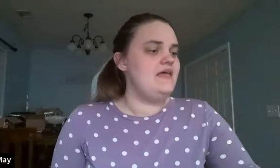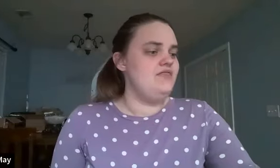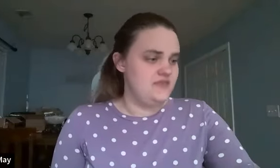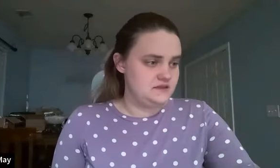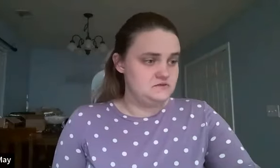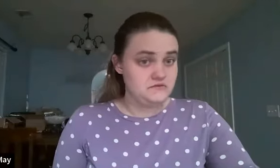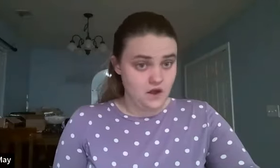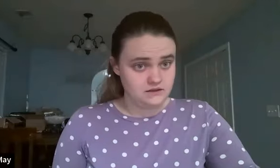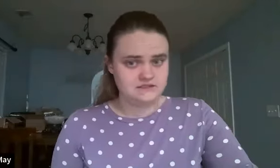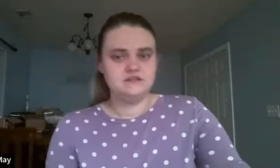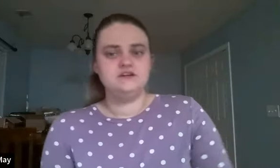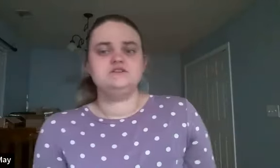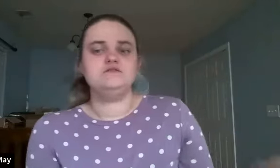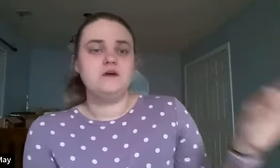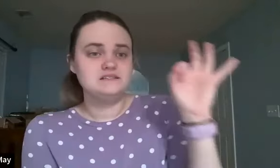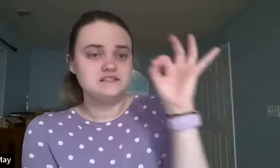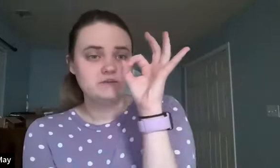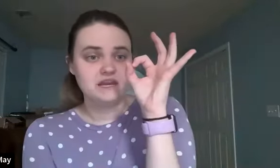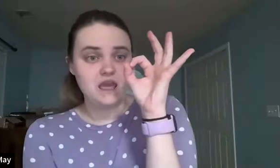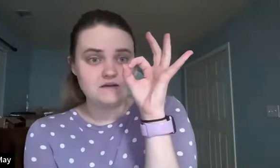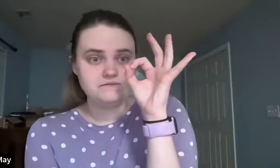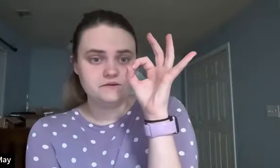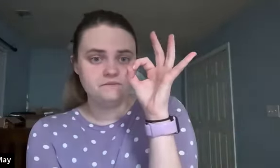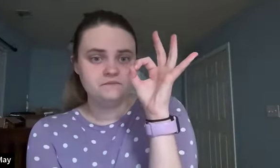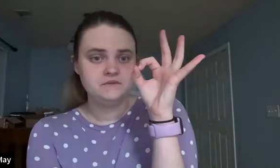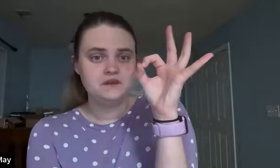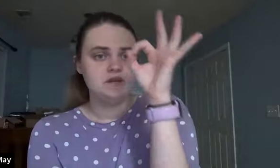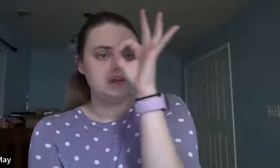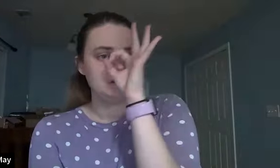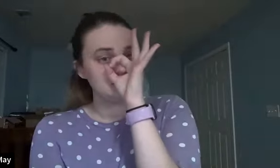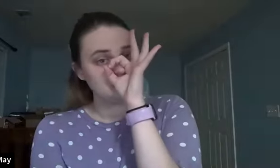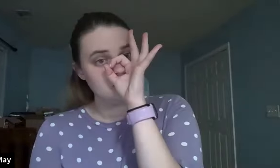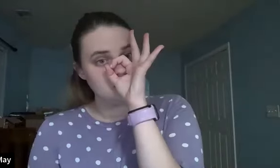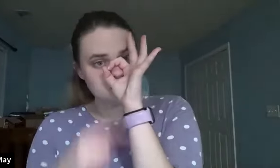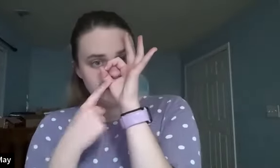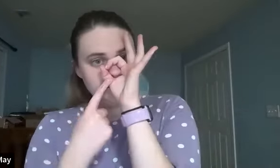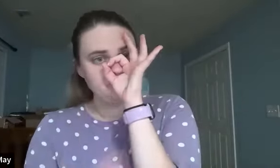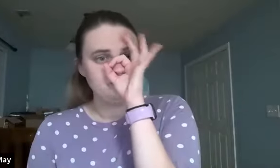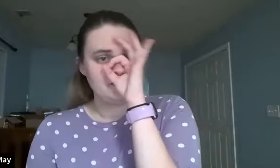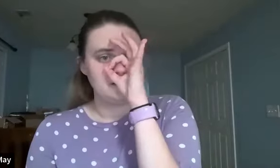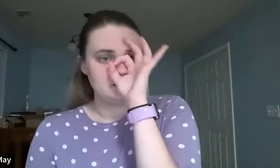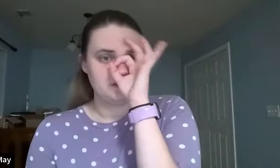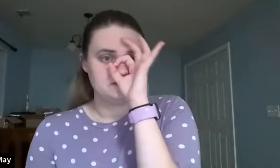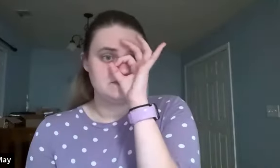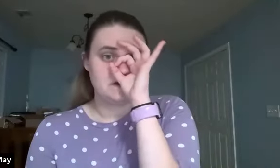And then fox. So fox is going to be an F. You're going to stick your nose right here, and you're going to bounce it.